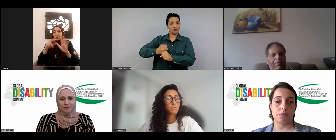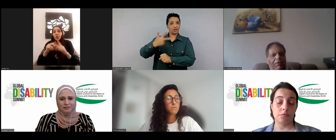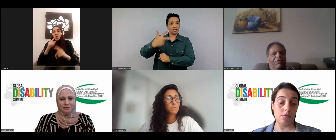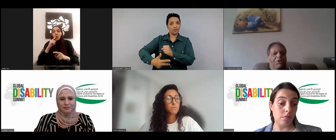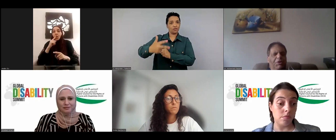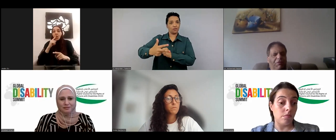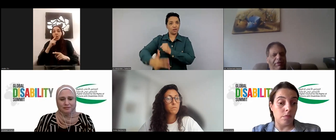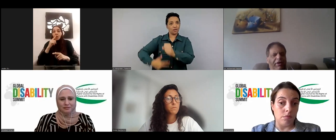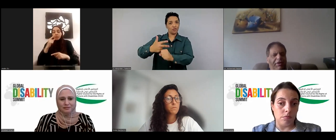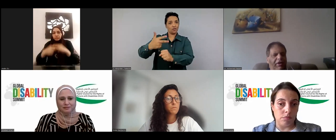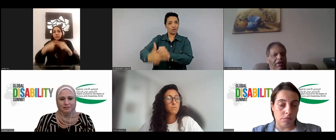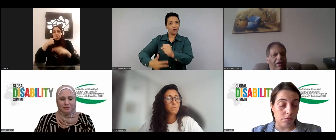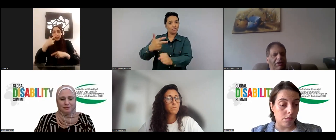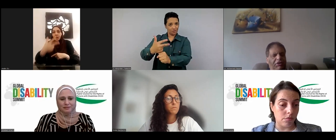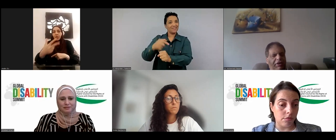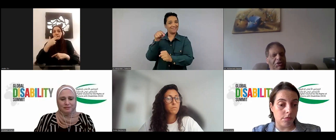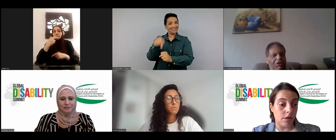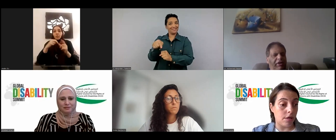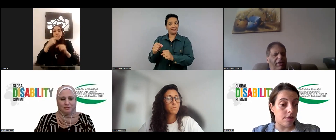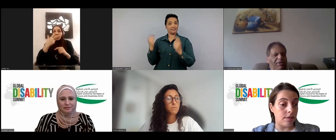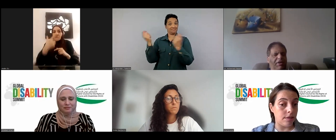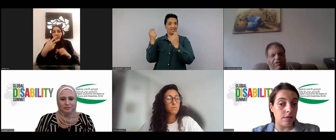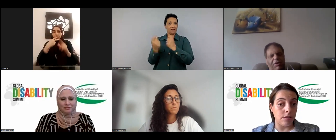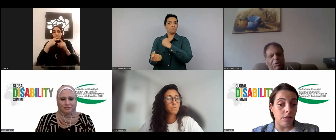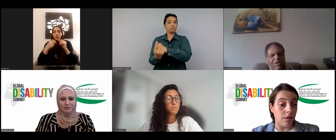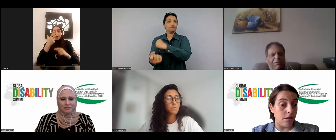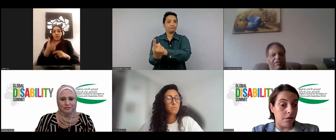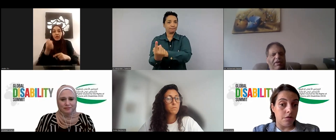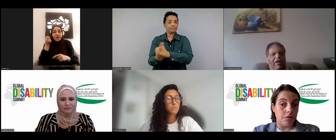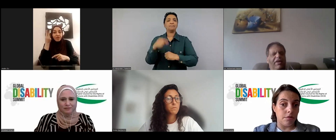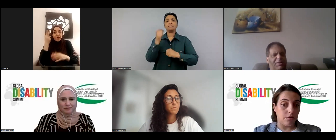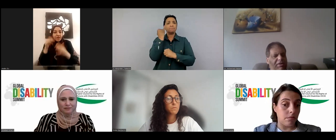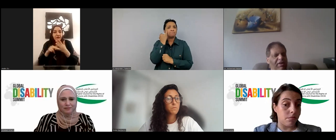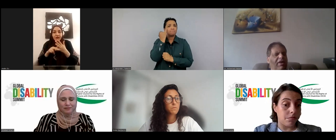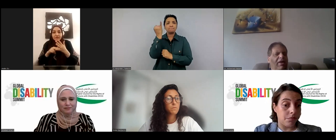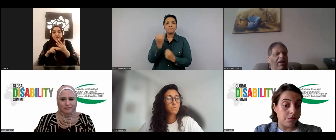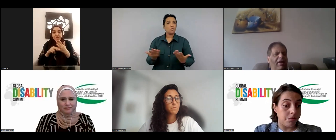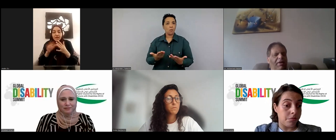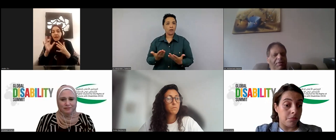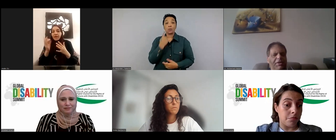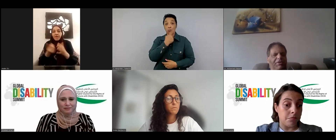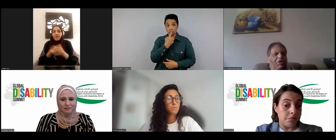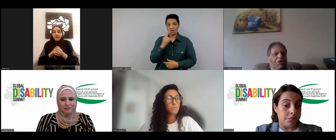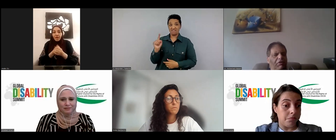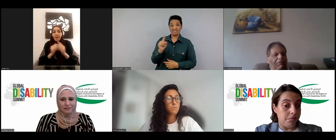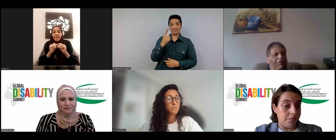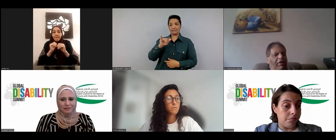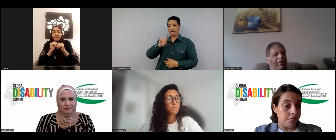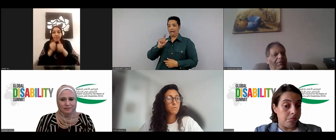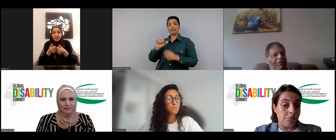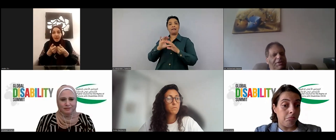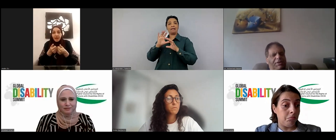idea, the ownership of the idea, actually, initially, it's the International Disability Alliance. The structure